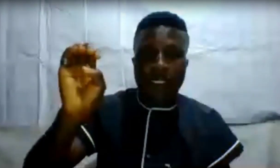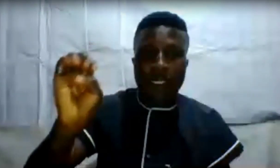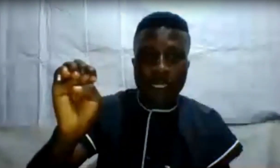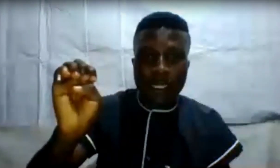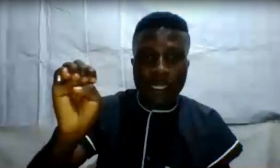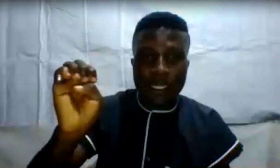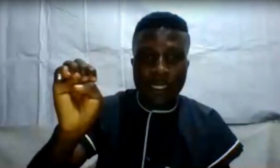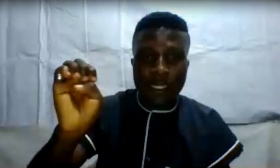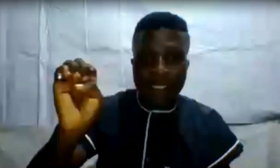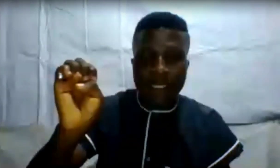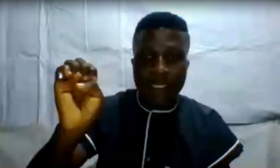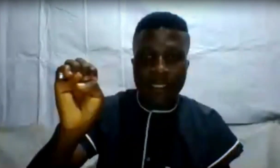E,